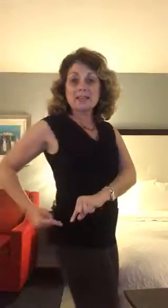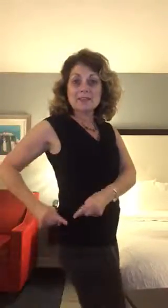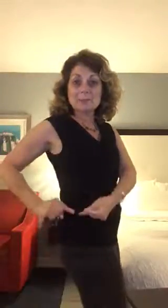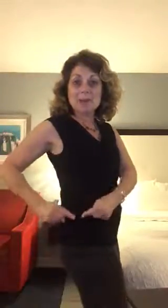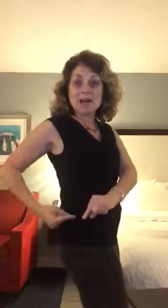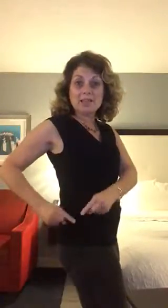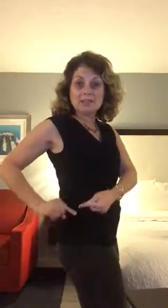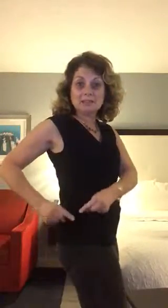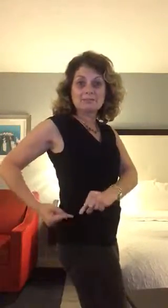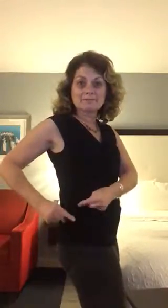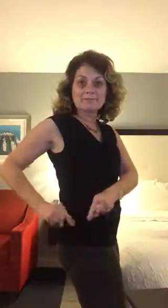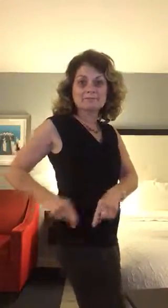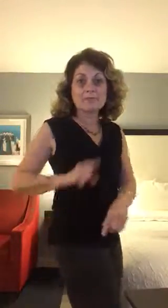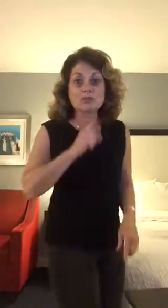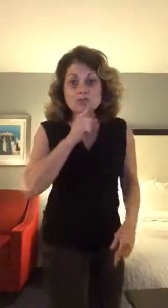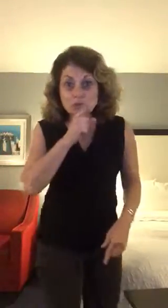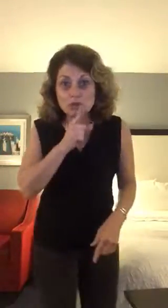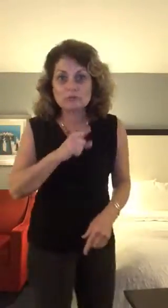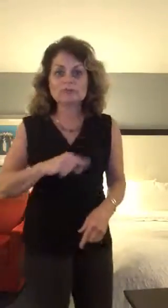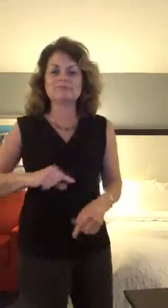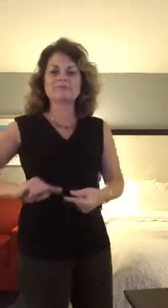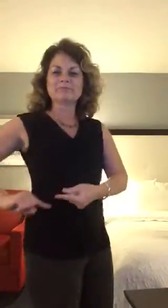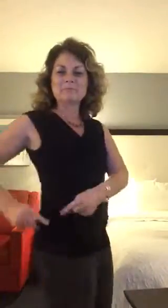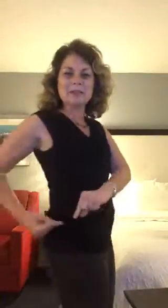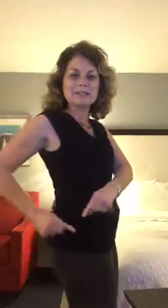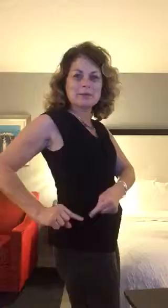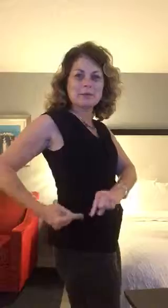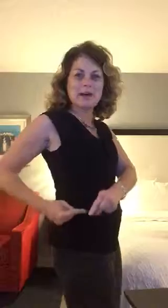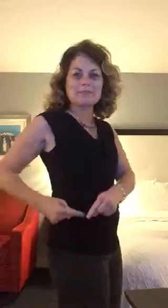in the butt. It's true. Pain in the butt.